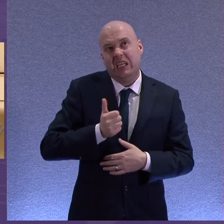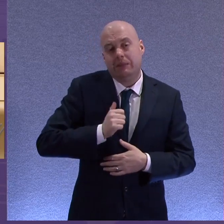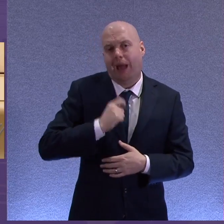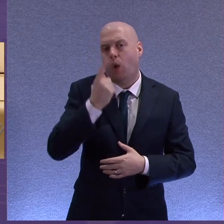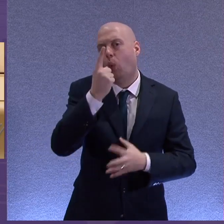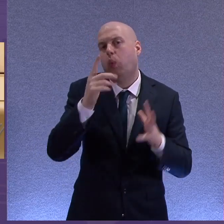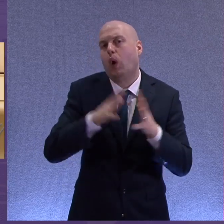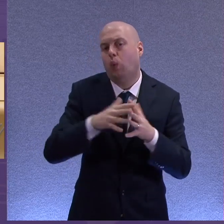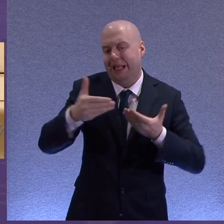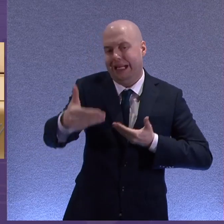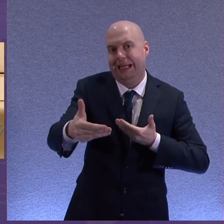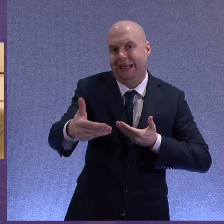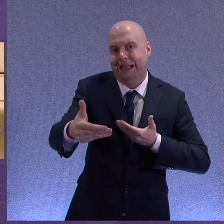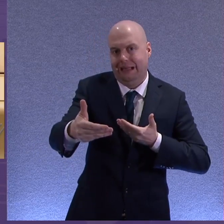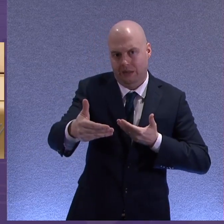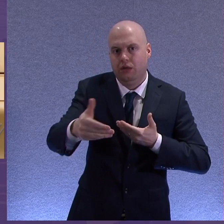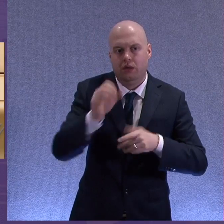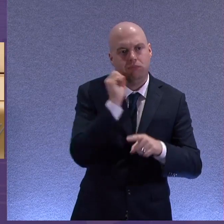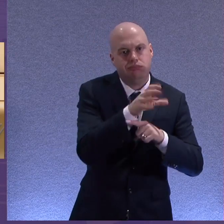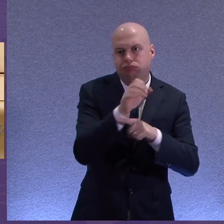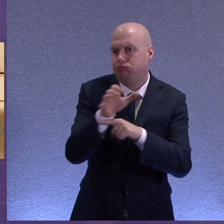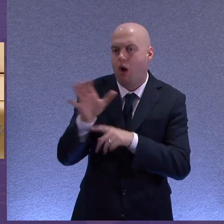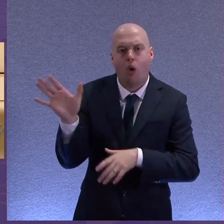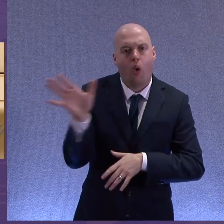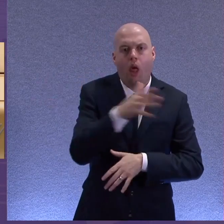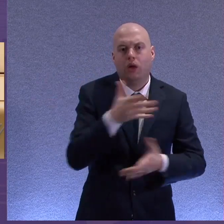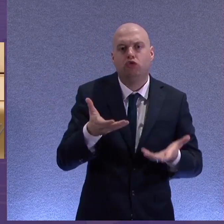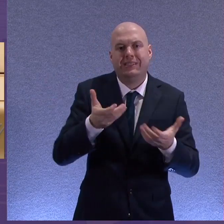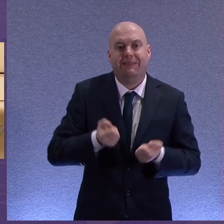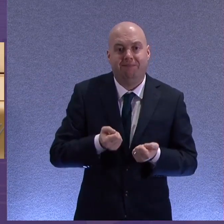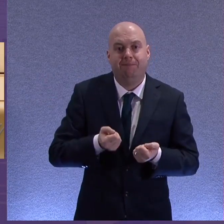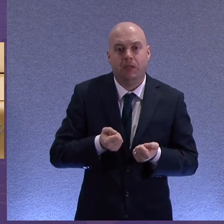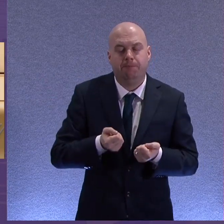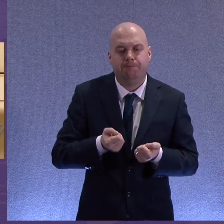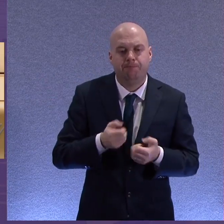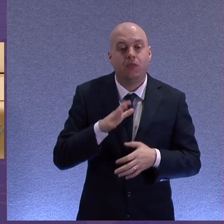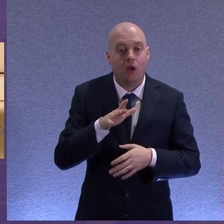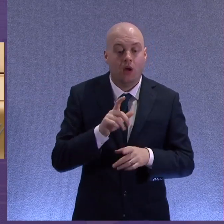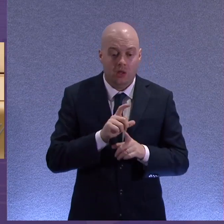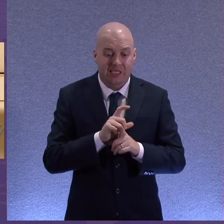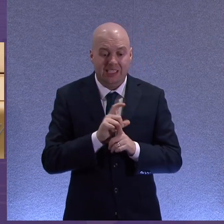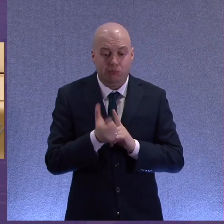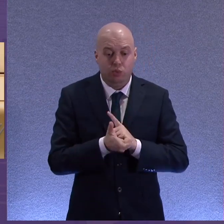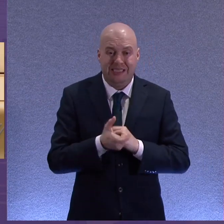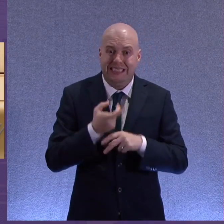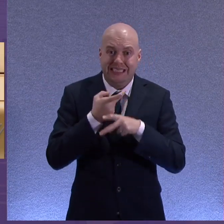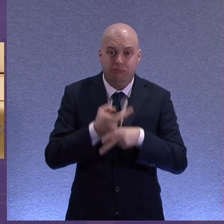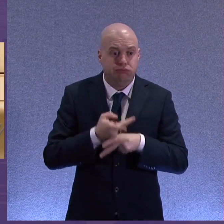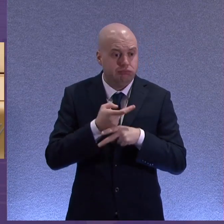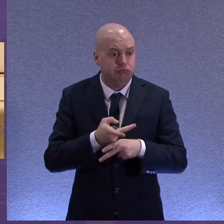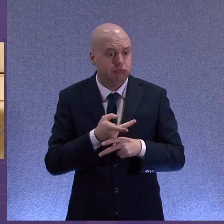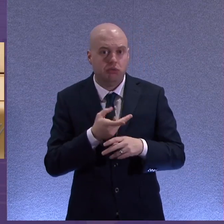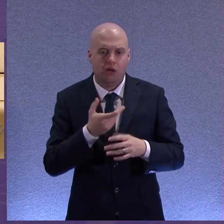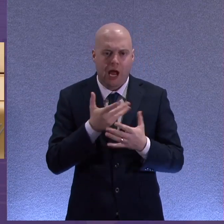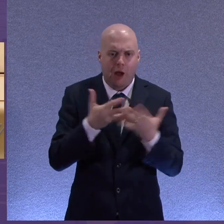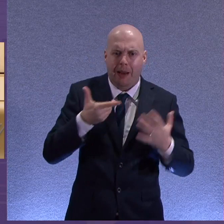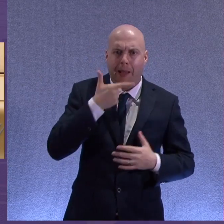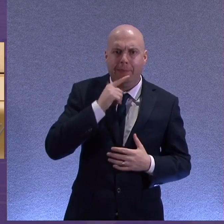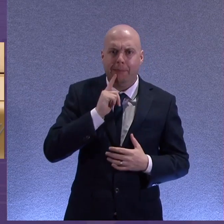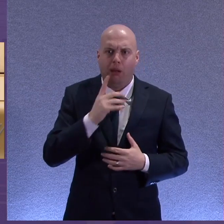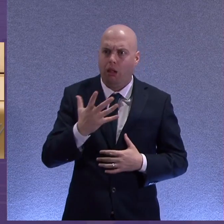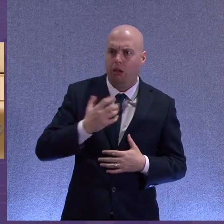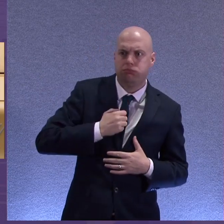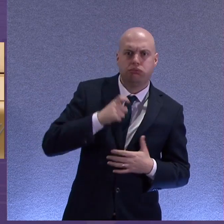all those routes, that's what we will do. In terms of community surveillance, it's too early at this point to be able to answer